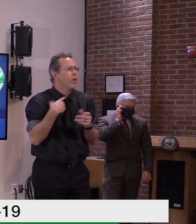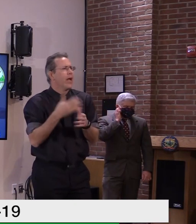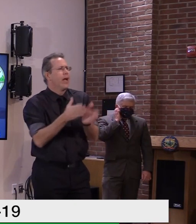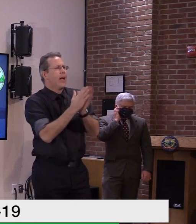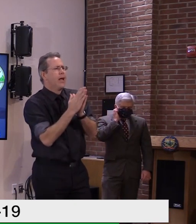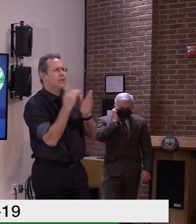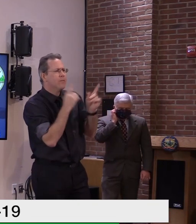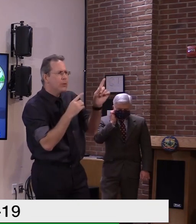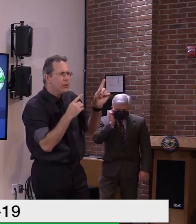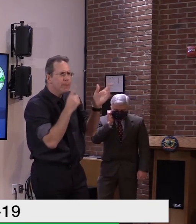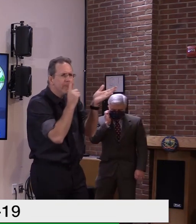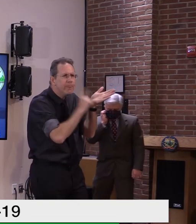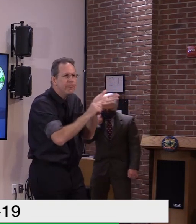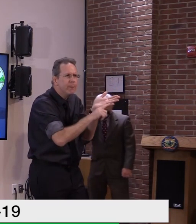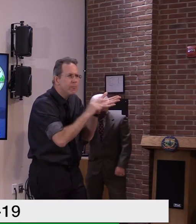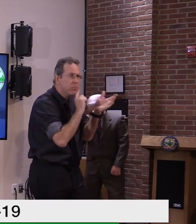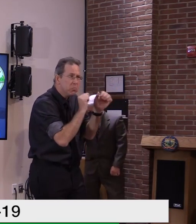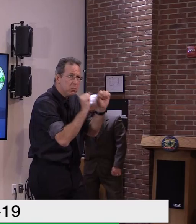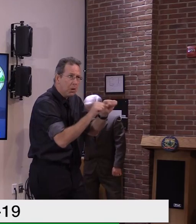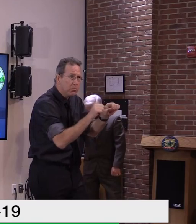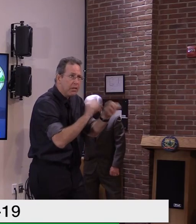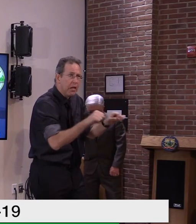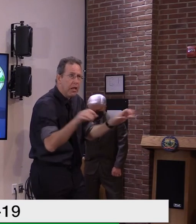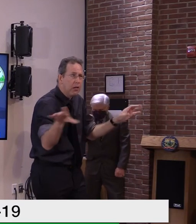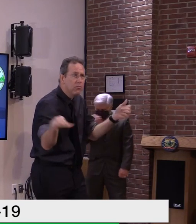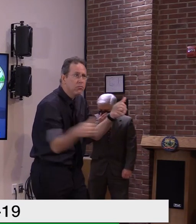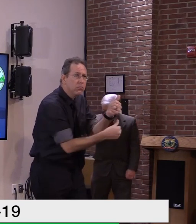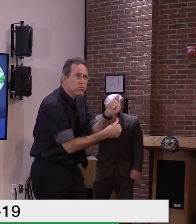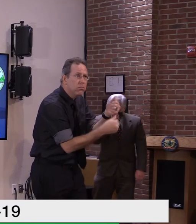were working on that. Is that correct, Secretary Young?